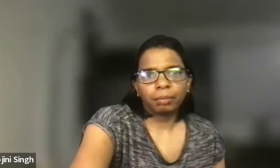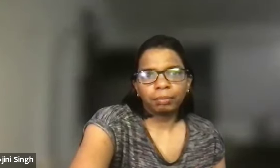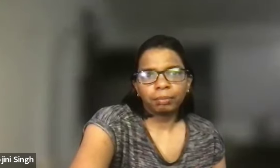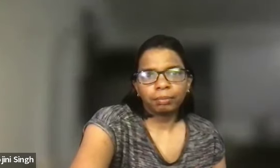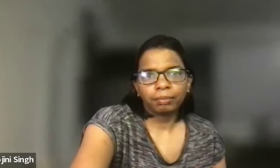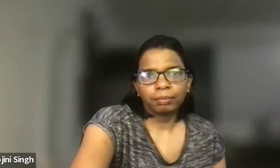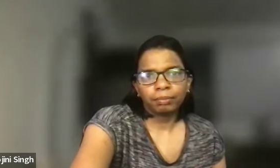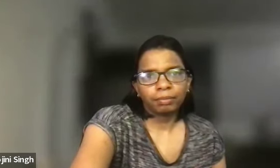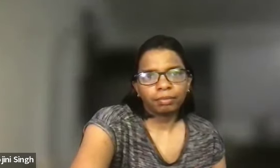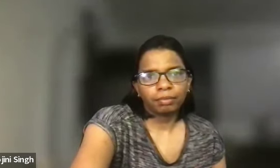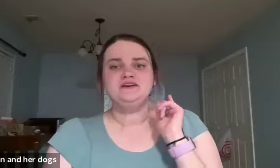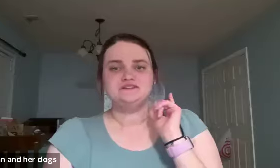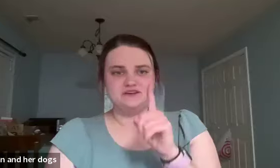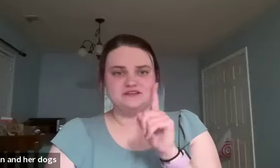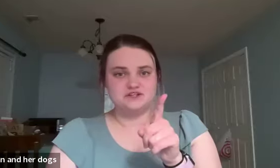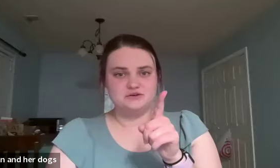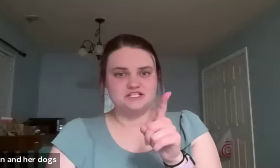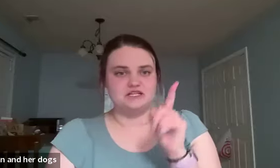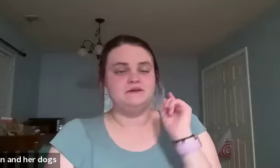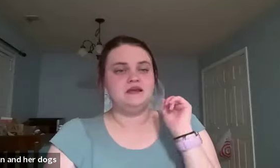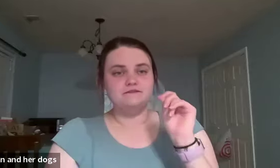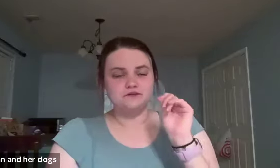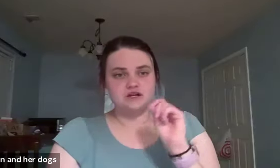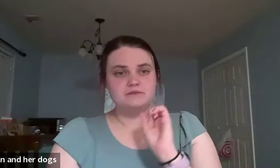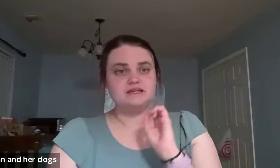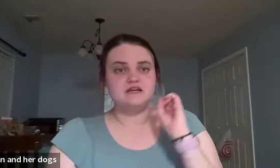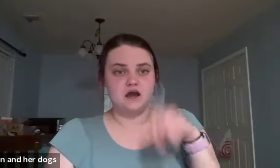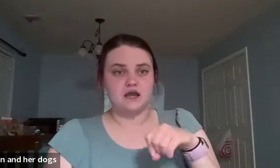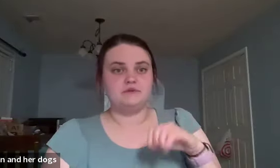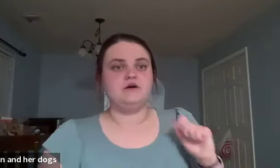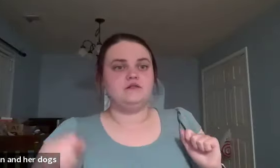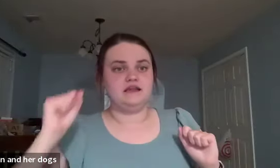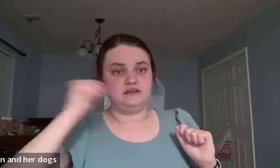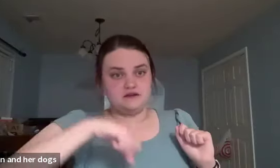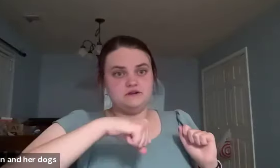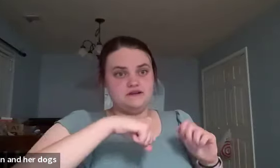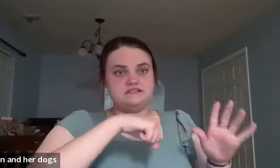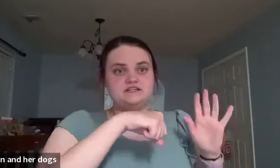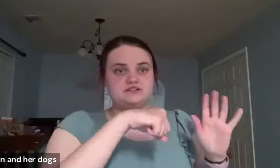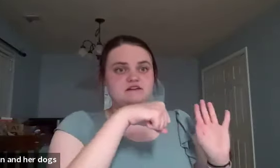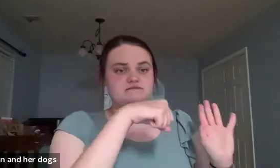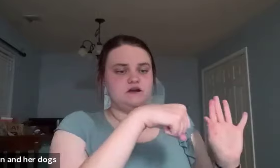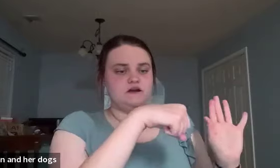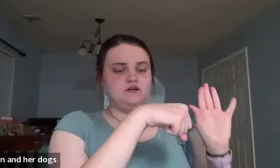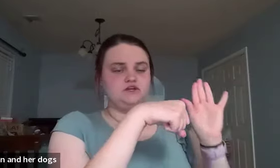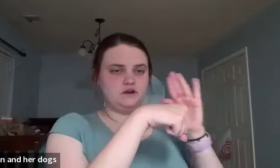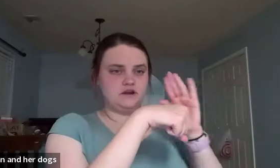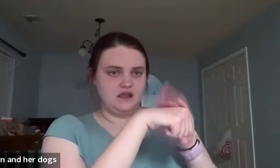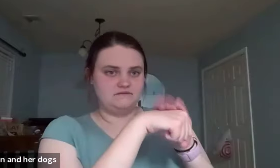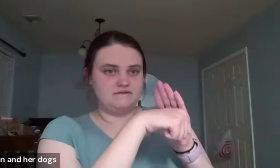a.m.? Okay, so that's a good question. If you're talking about a time like 9:45, let's say you're doing 9:45, you're going to have